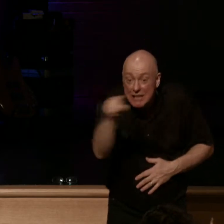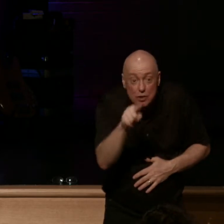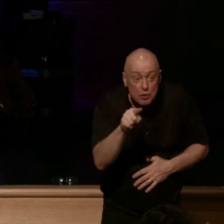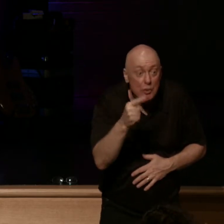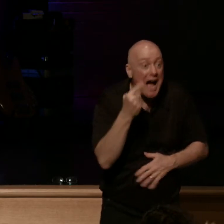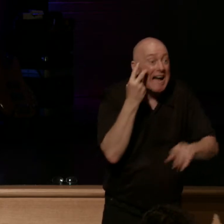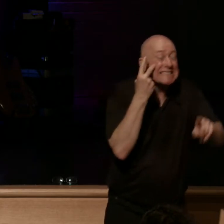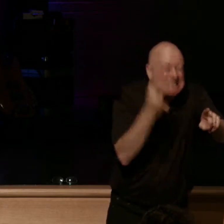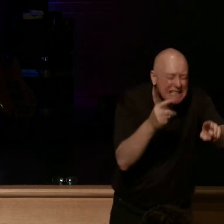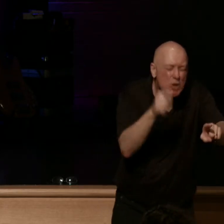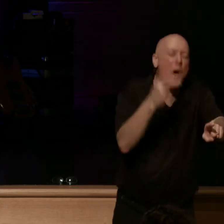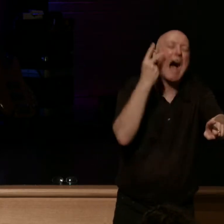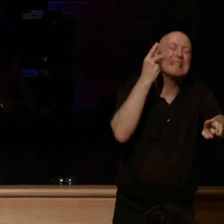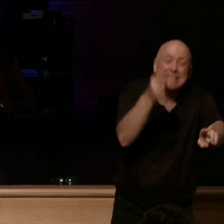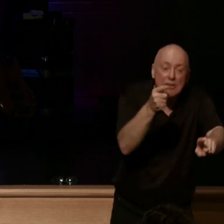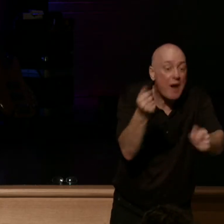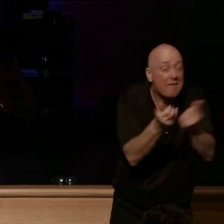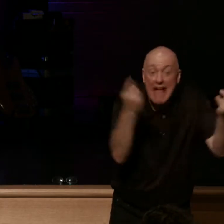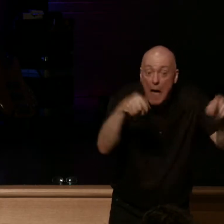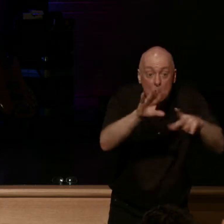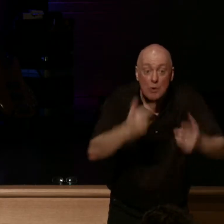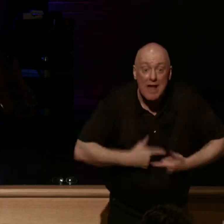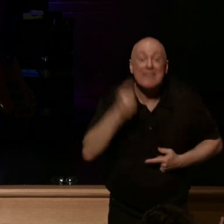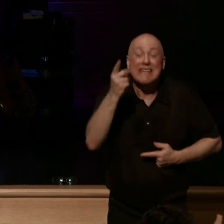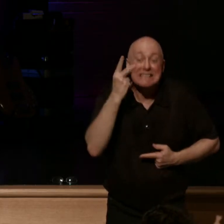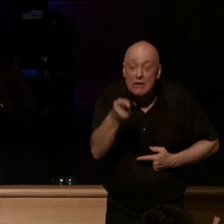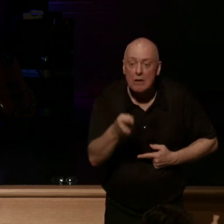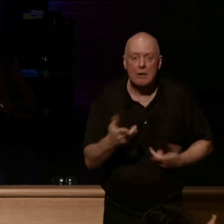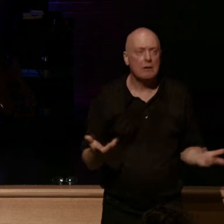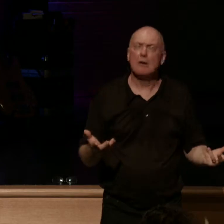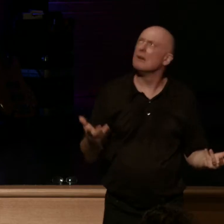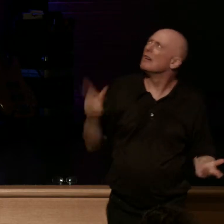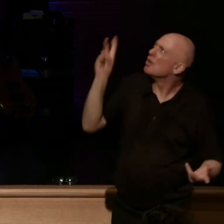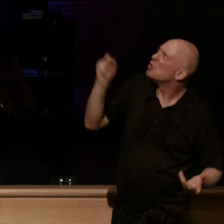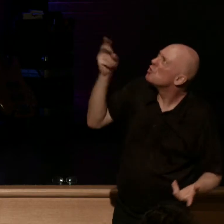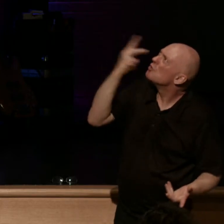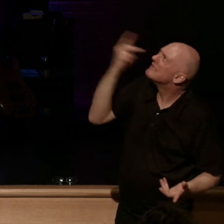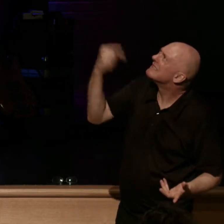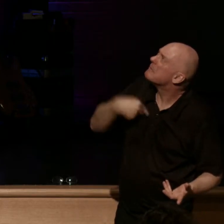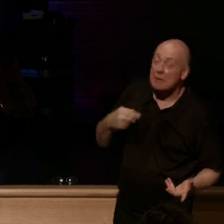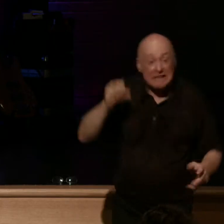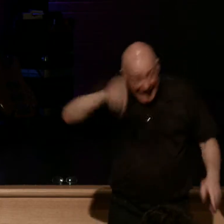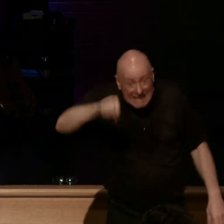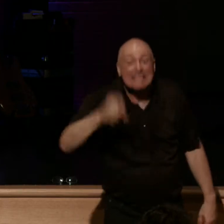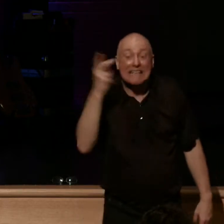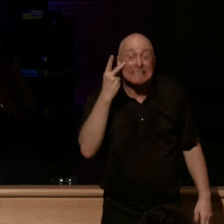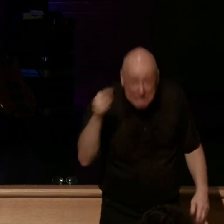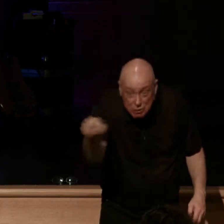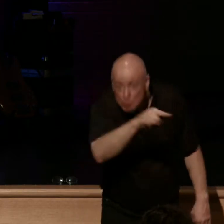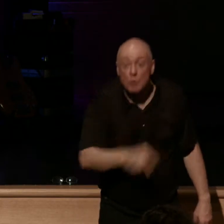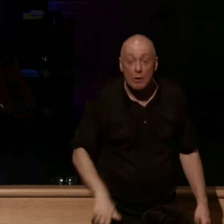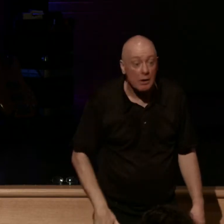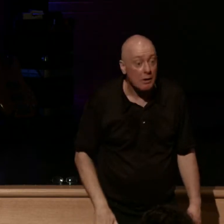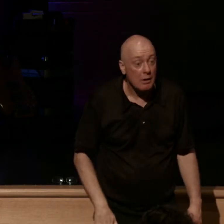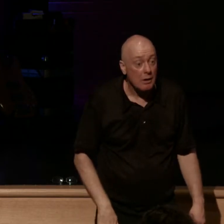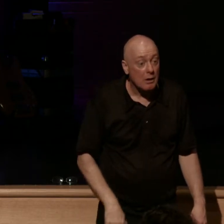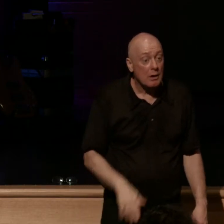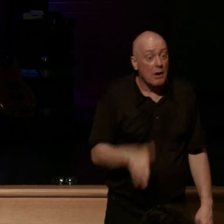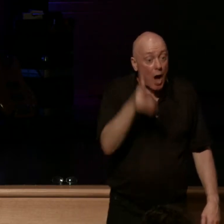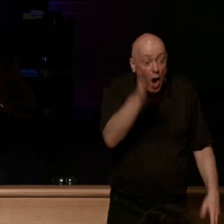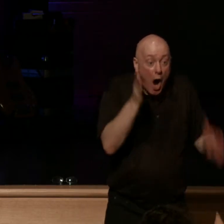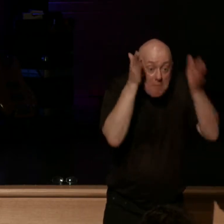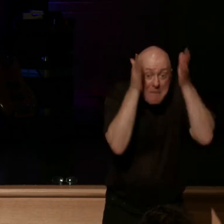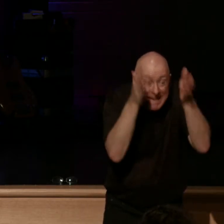you. I see it. I see it all. You may not think I see it. You may not feel like I see it. I see you. He says, I pay